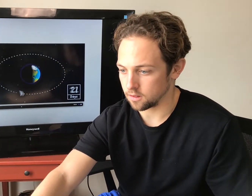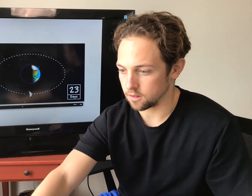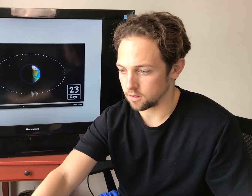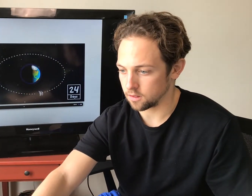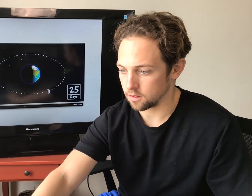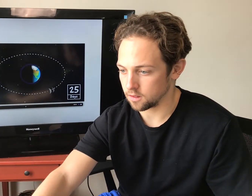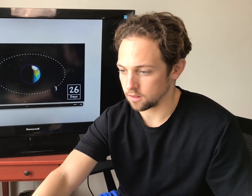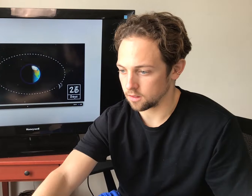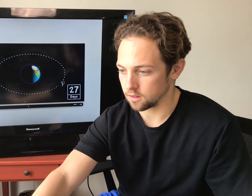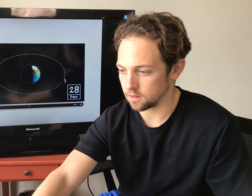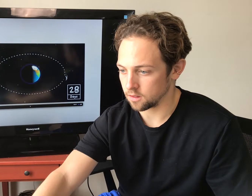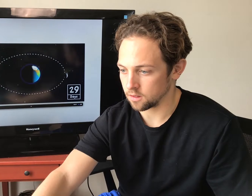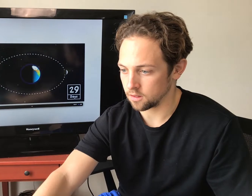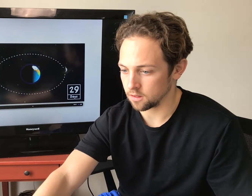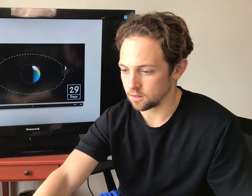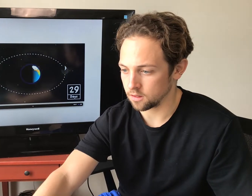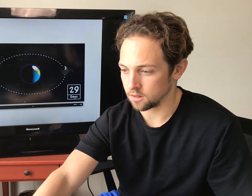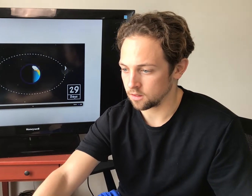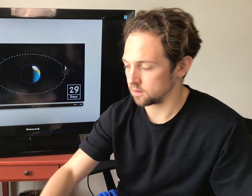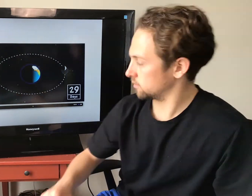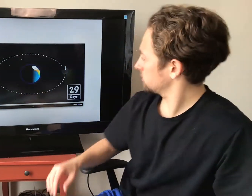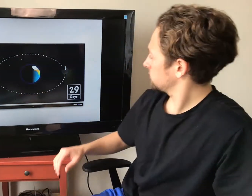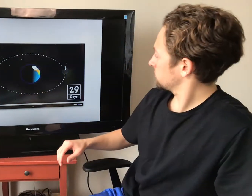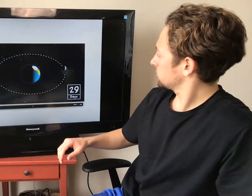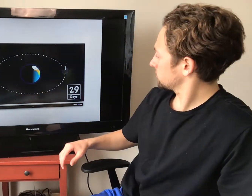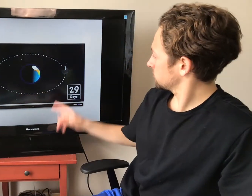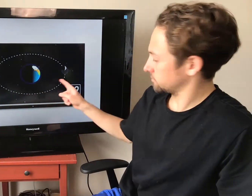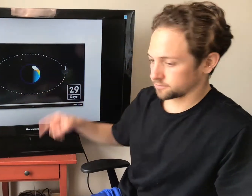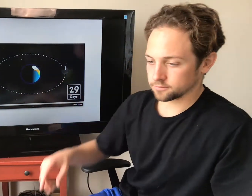And then as the moon rotates around the Earth,